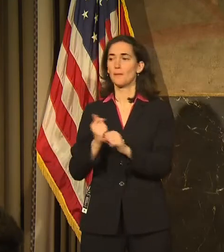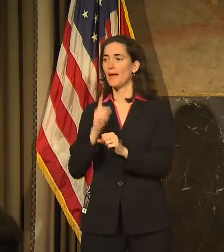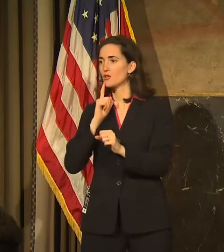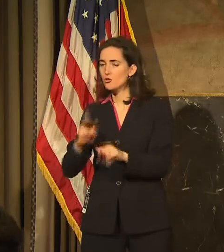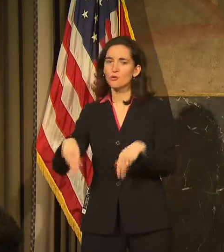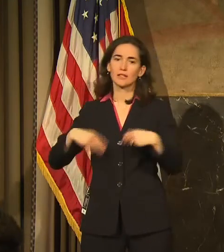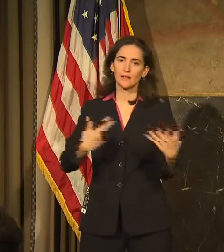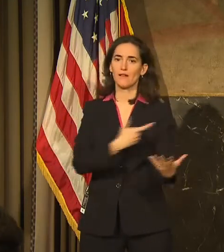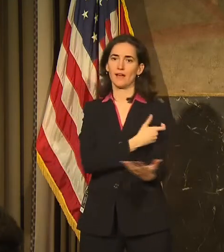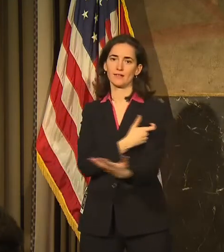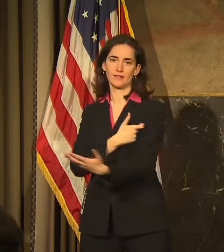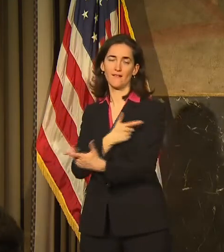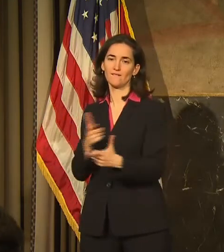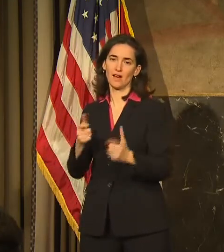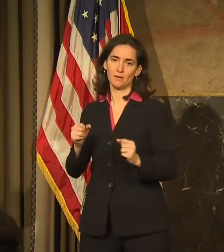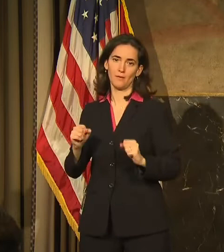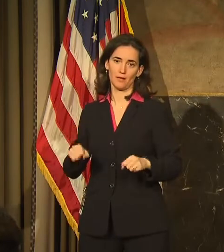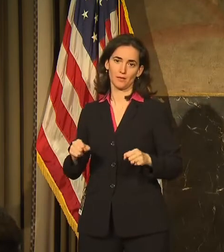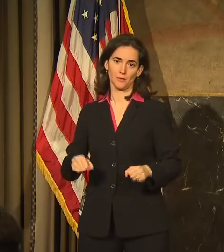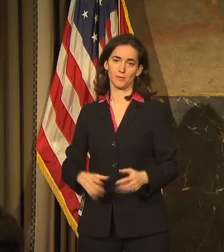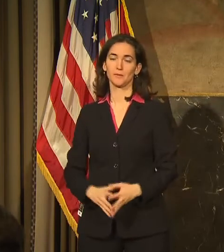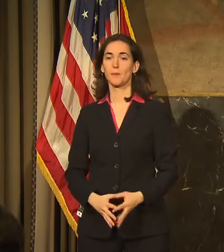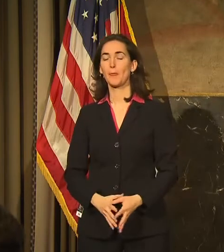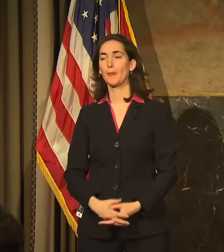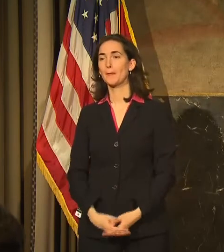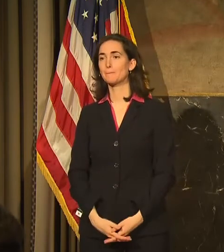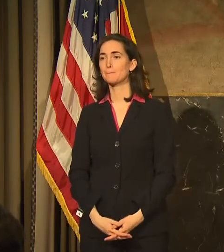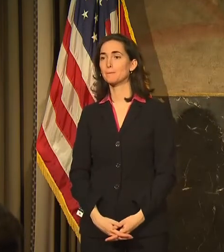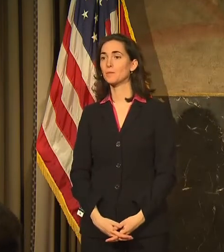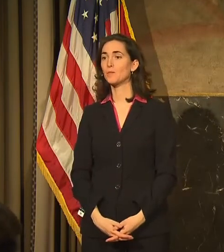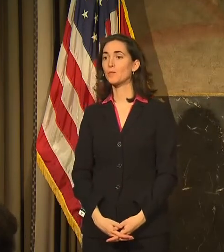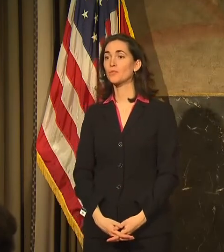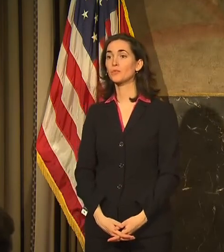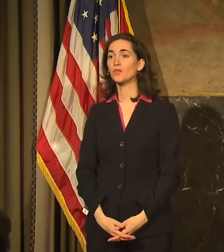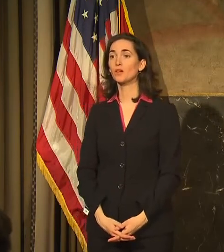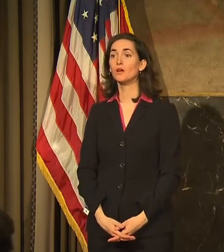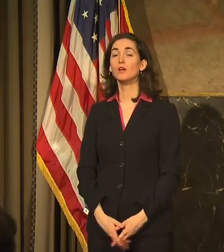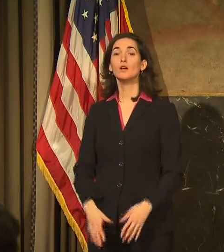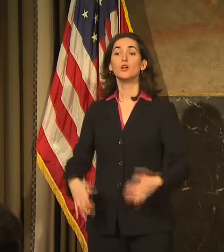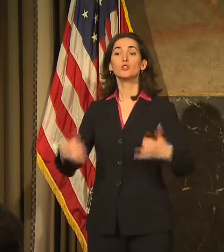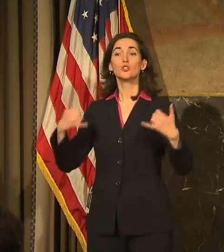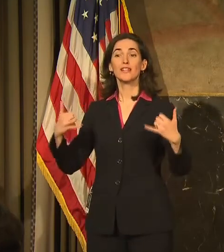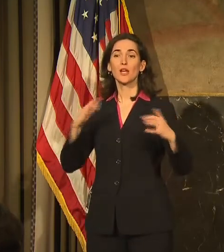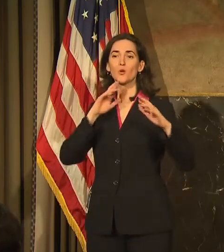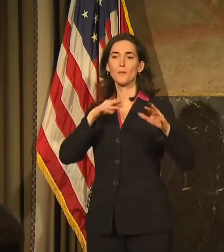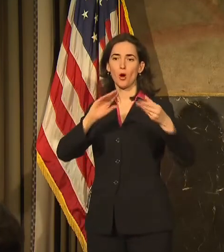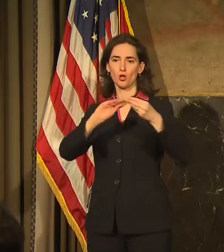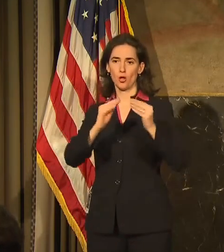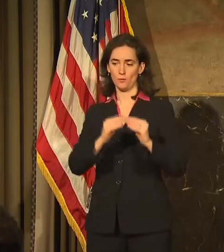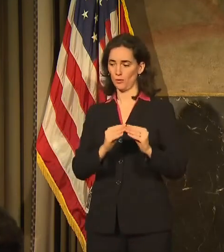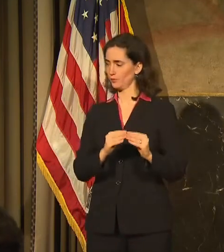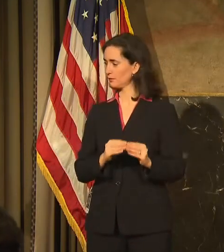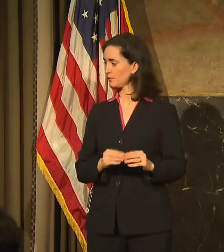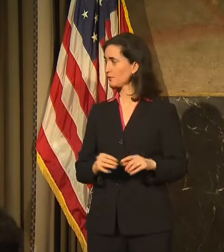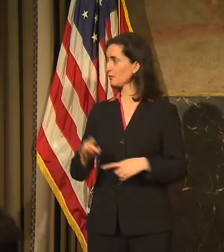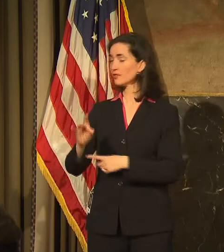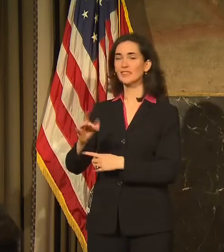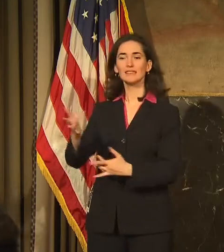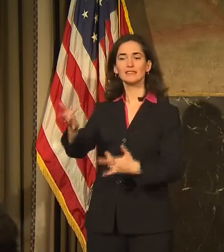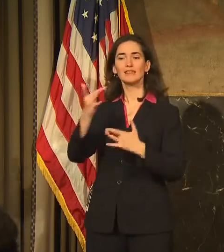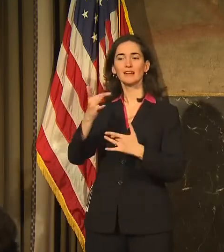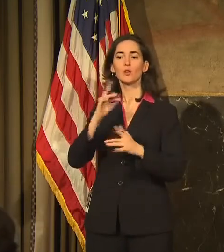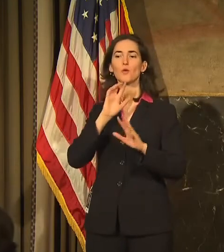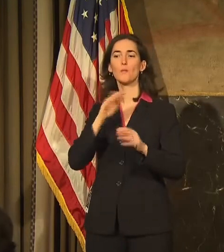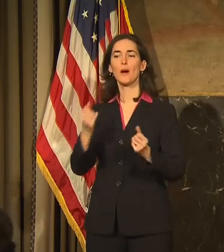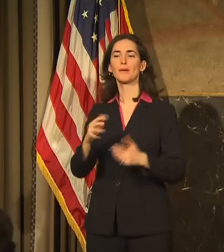get vaccinated as quickly as possible. As far as today's numbers, we're reporting 832 new cases